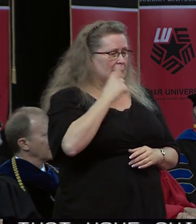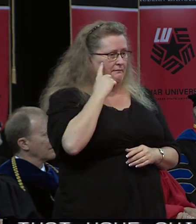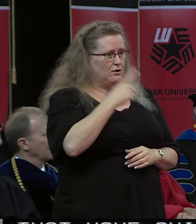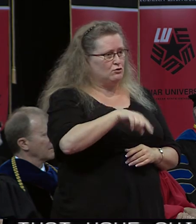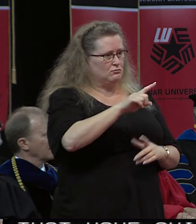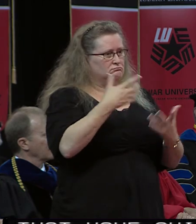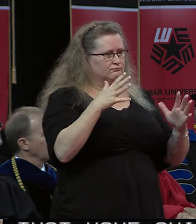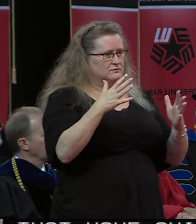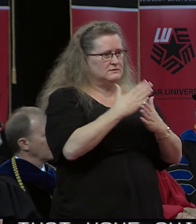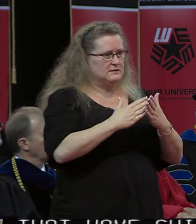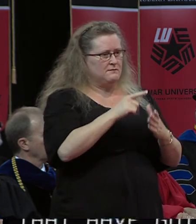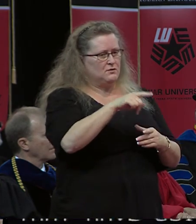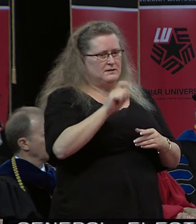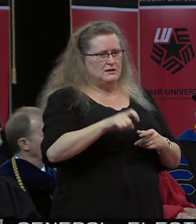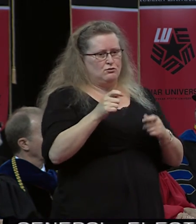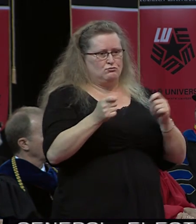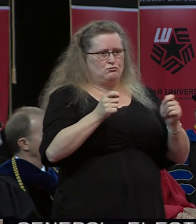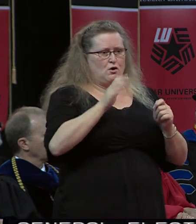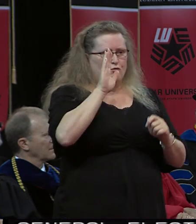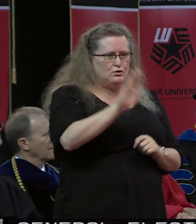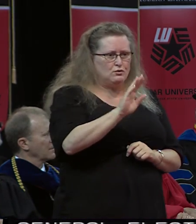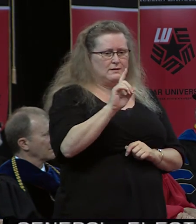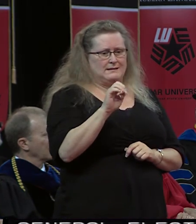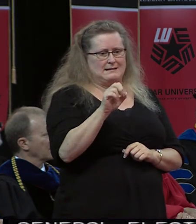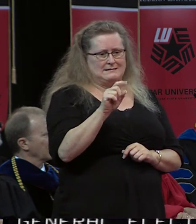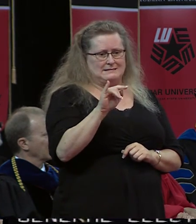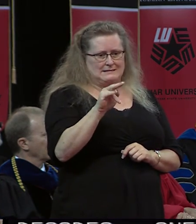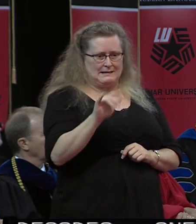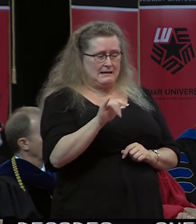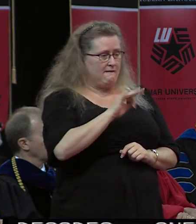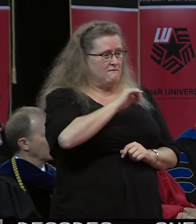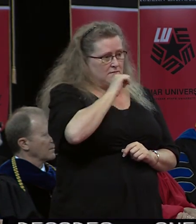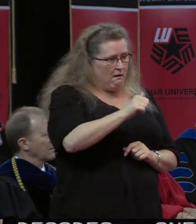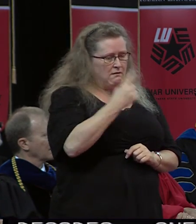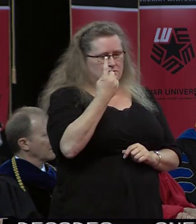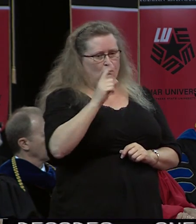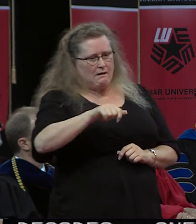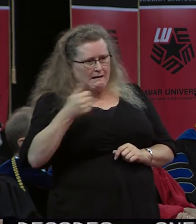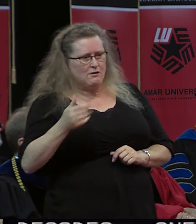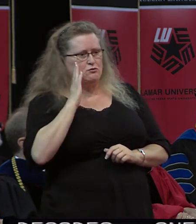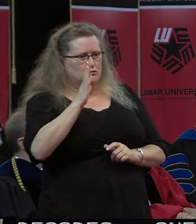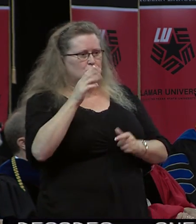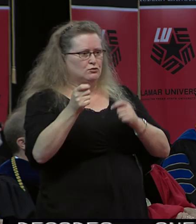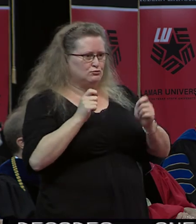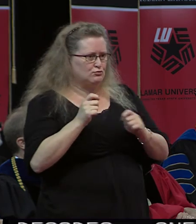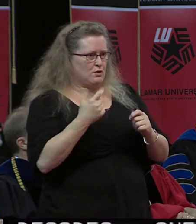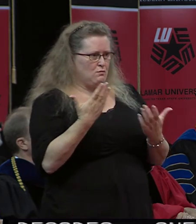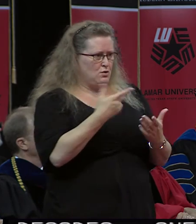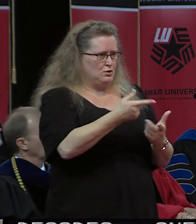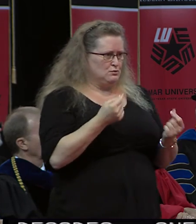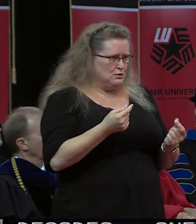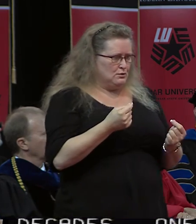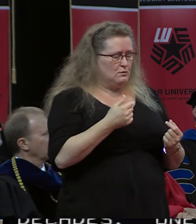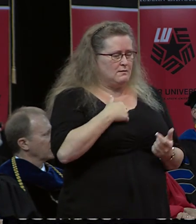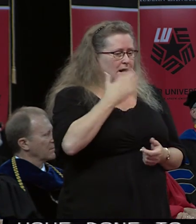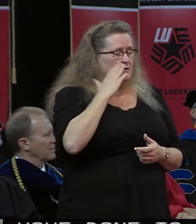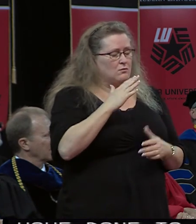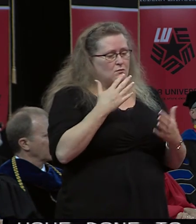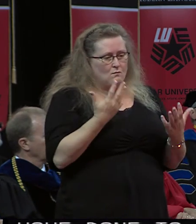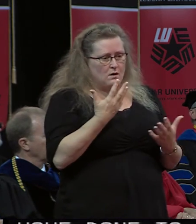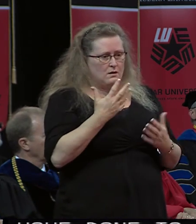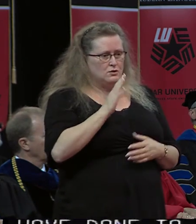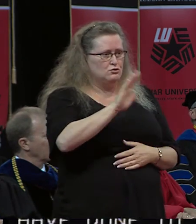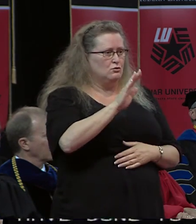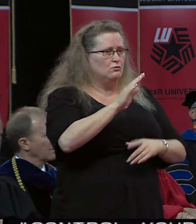extent. Control your destiny or someone else will. Now, I don't know what your various dreams are. I don't know what